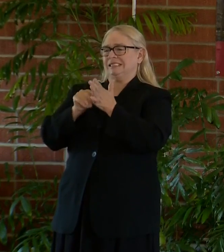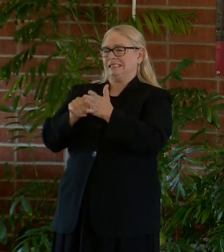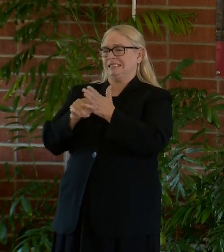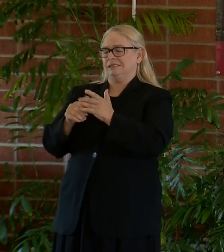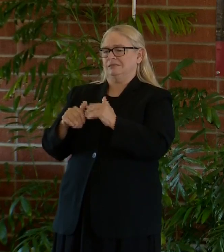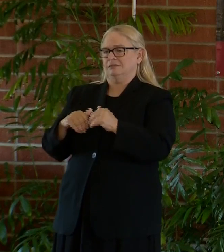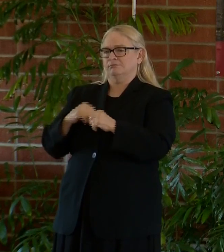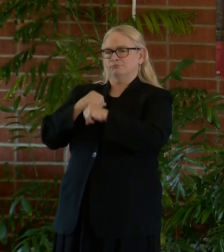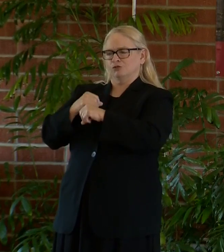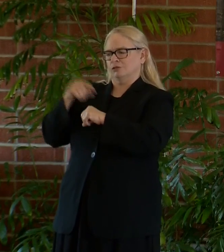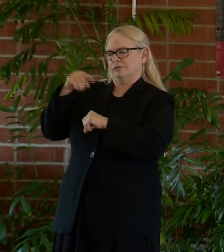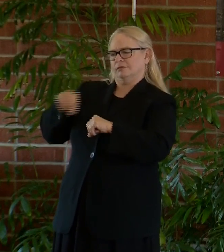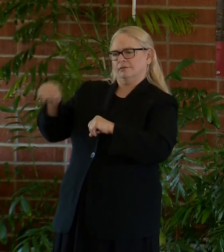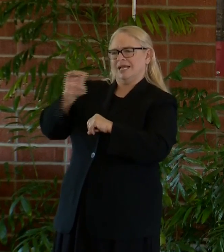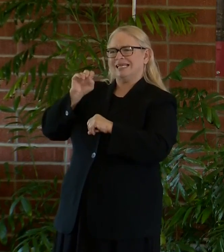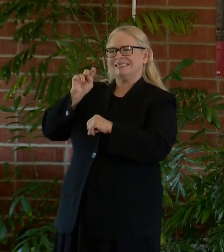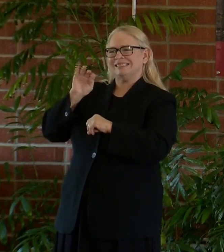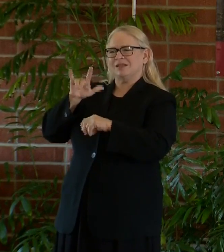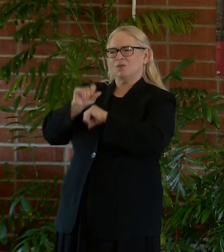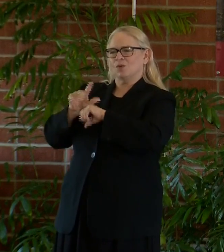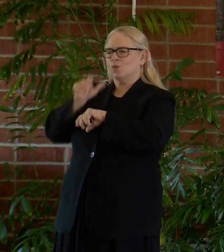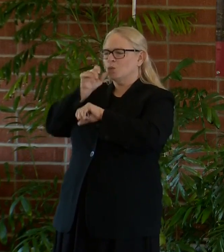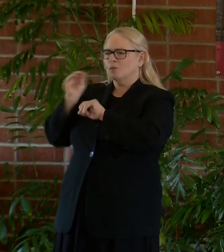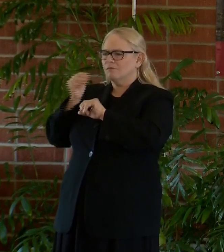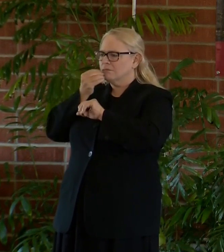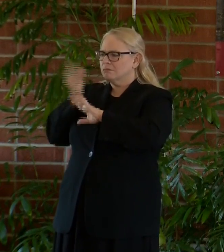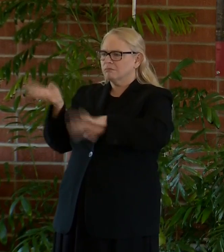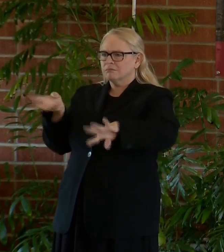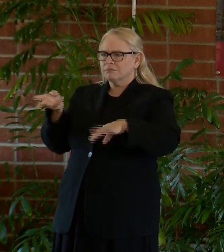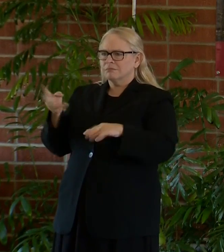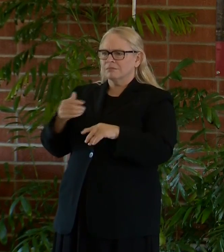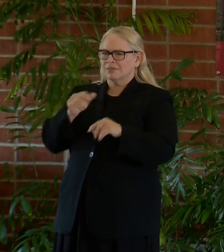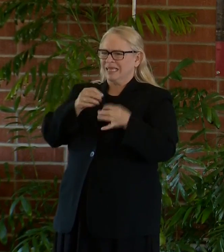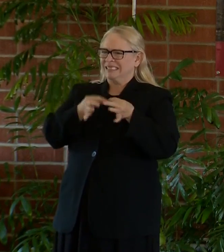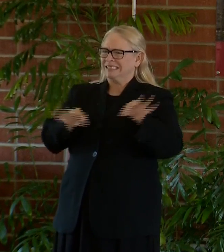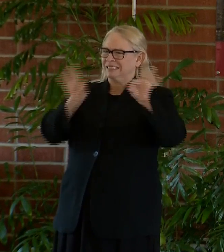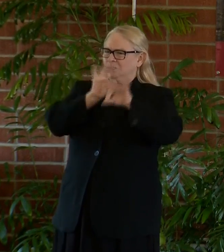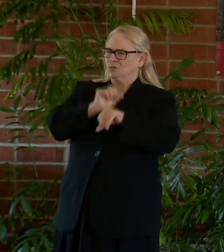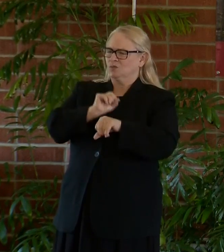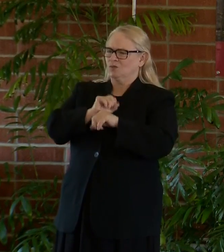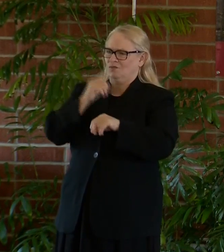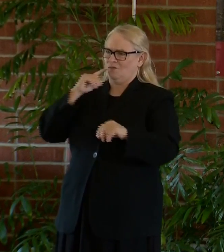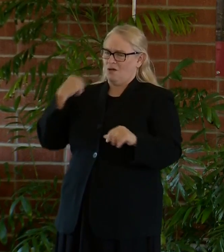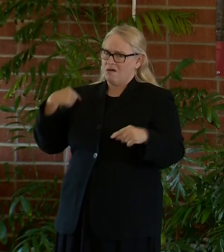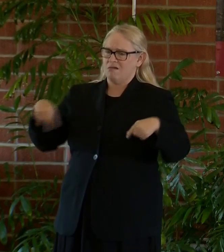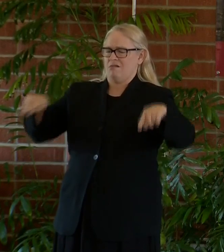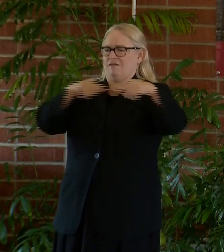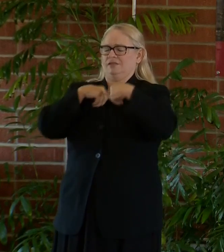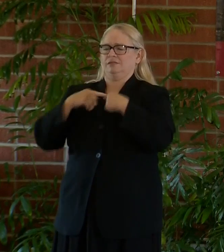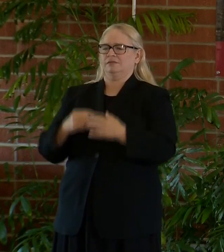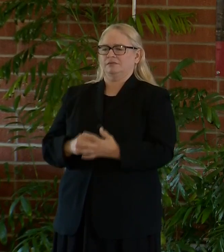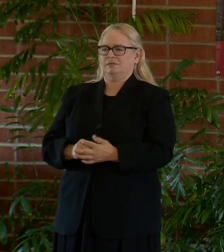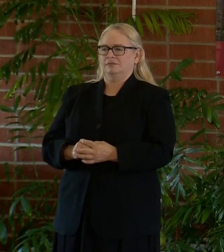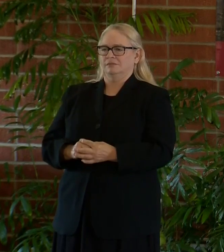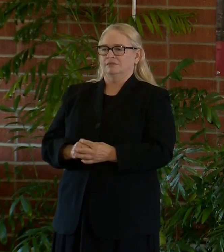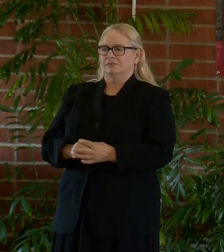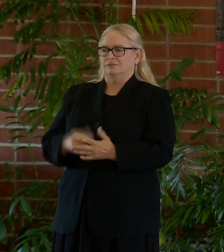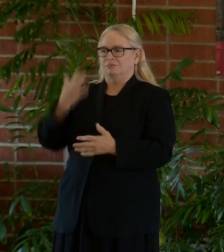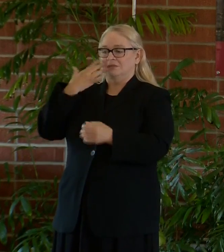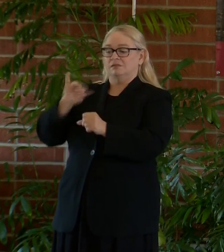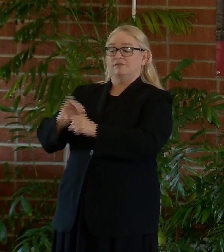of California, protecting essential workers from the ravages of this virus and to